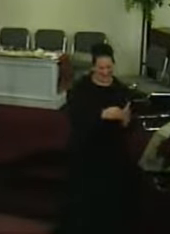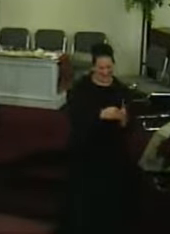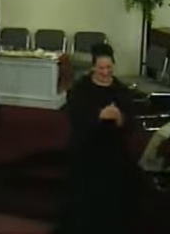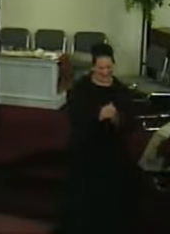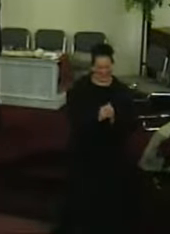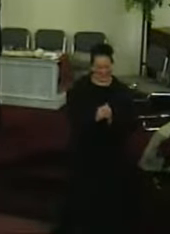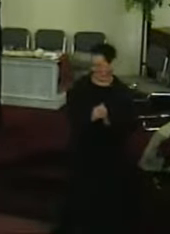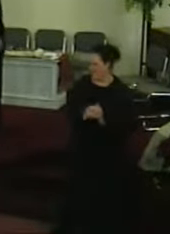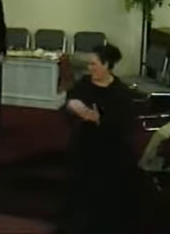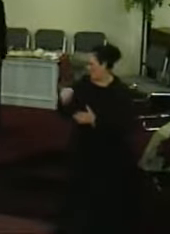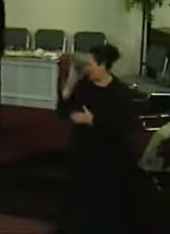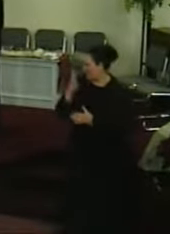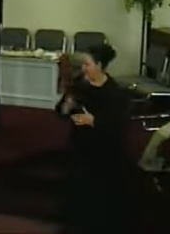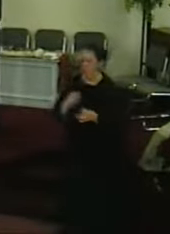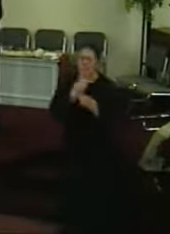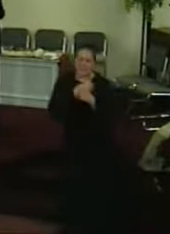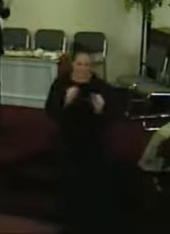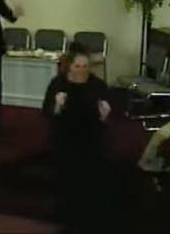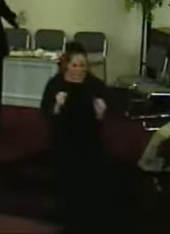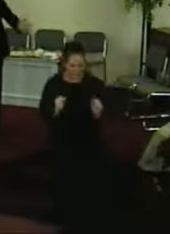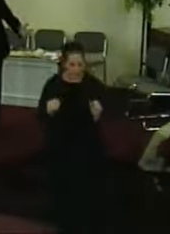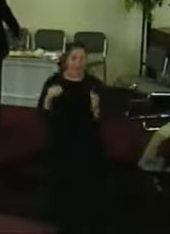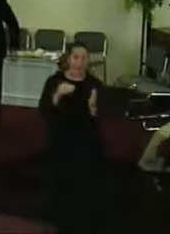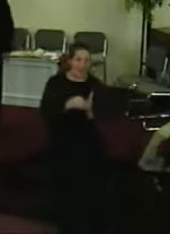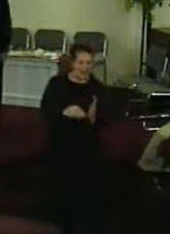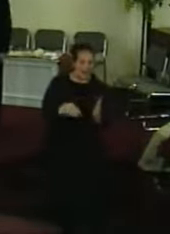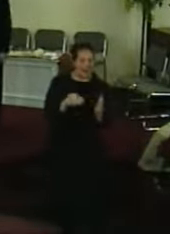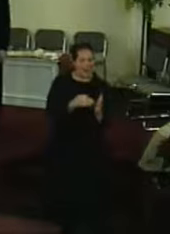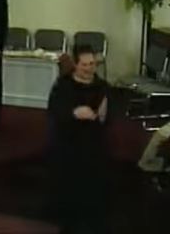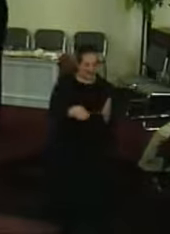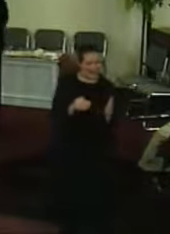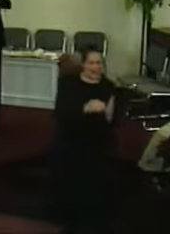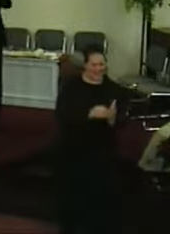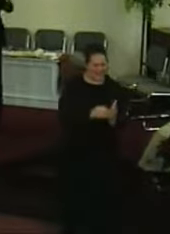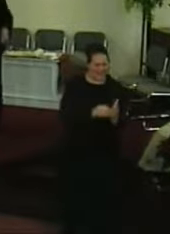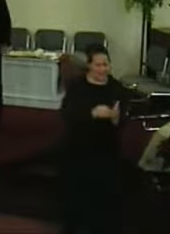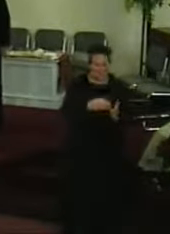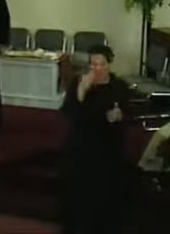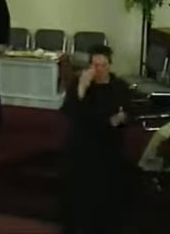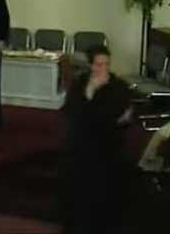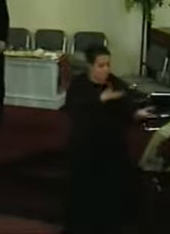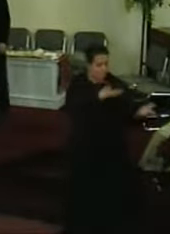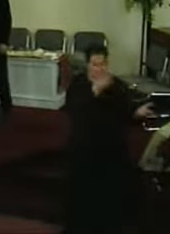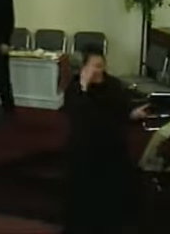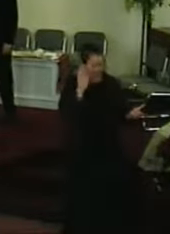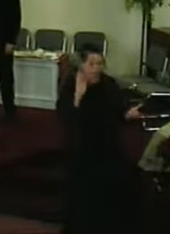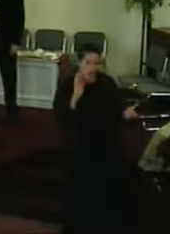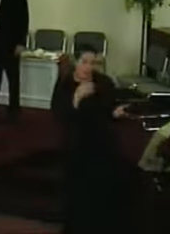And God saves them again, and they don't even know it. They don't even know what salvation is.